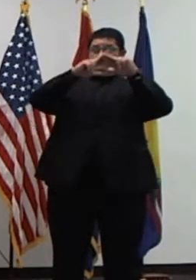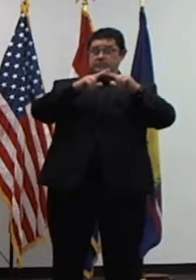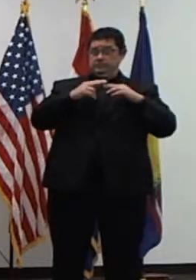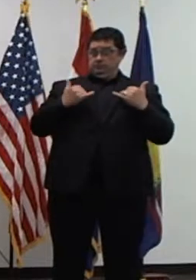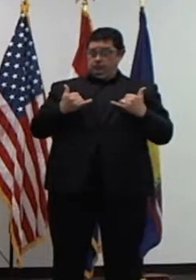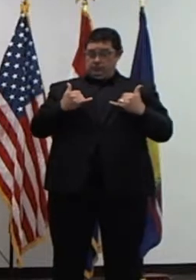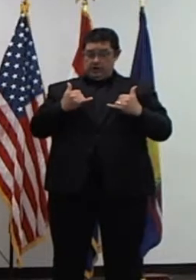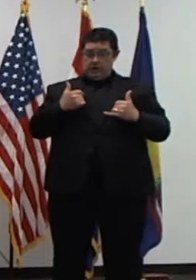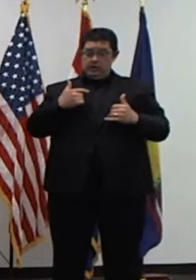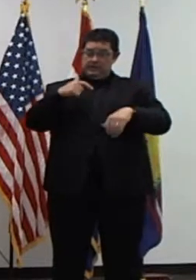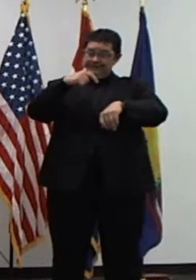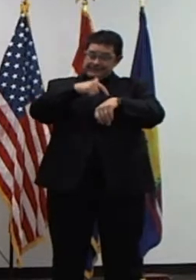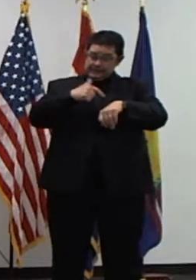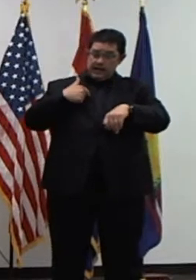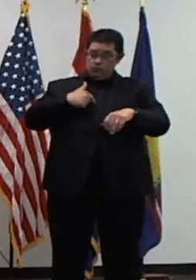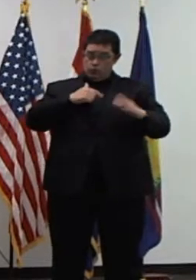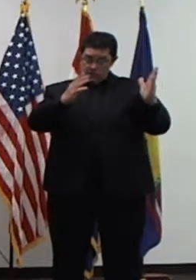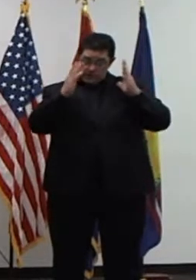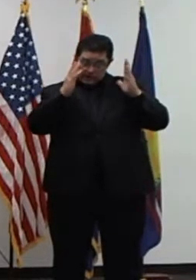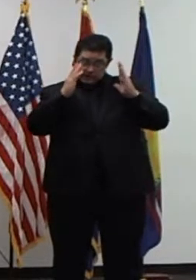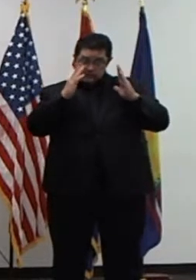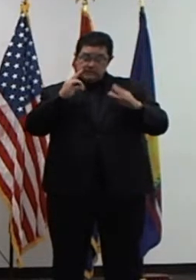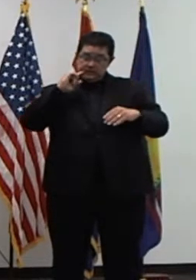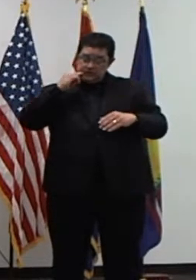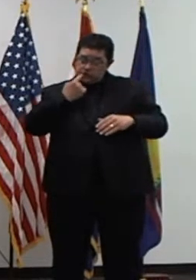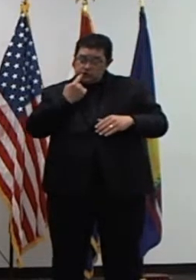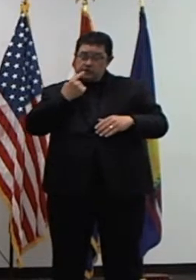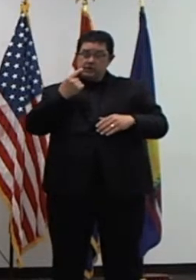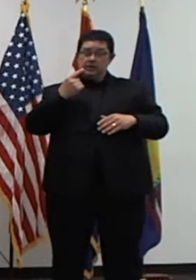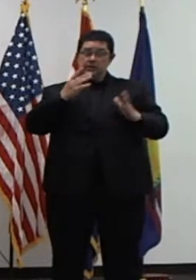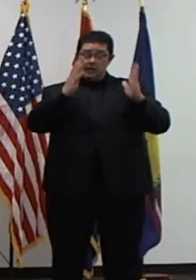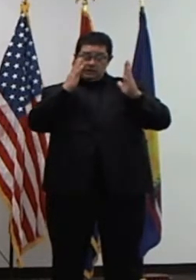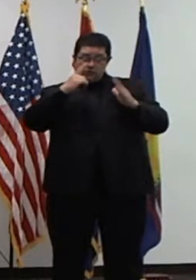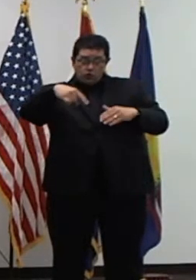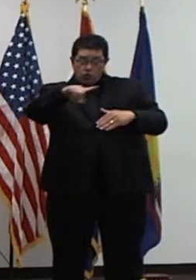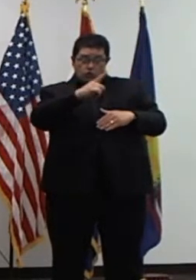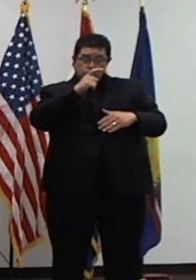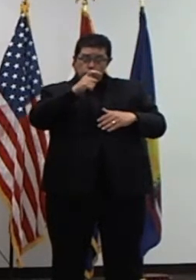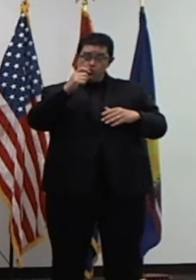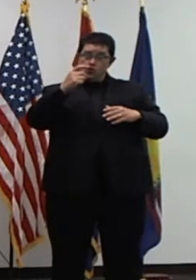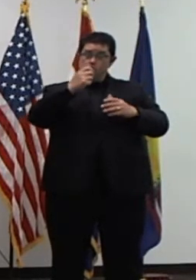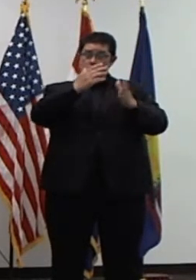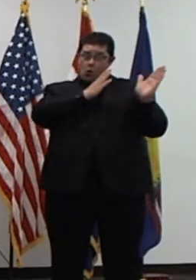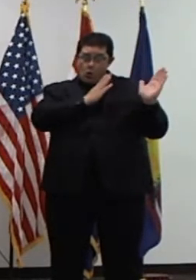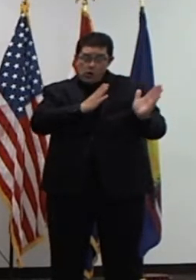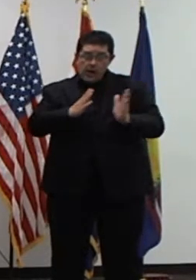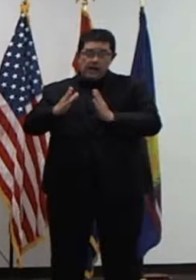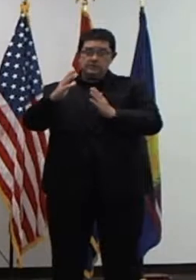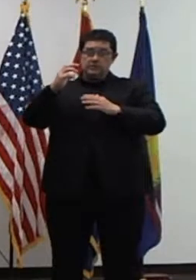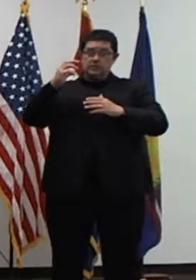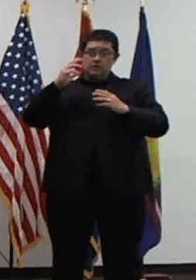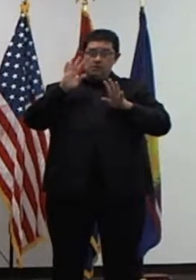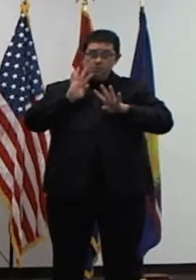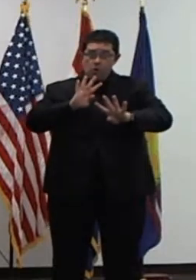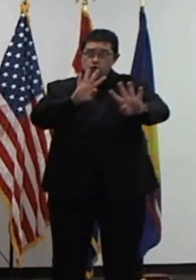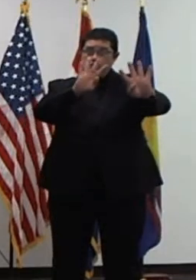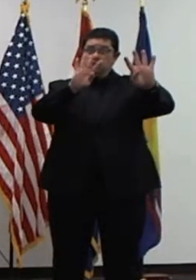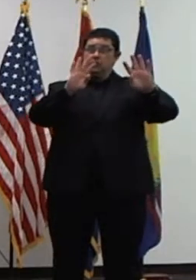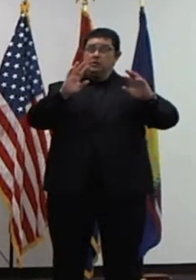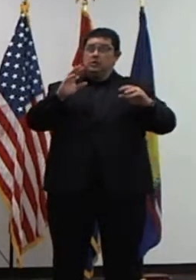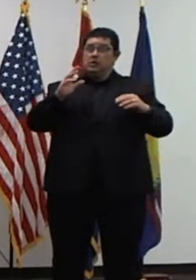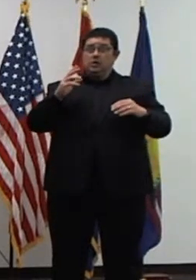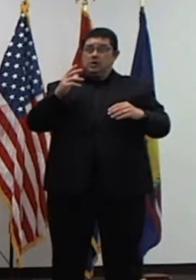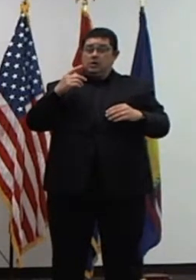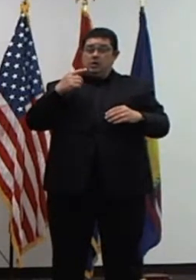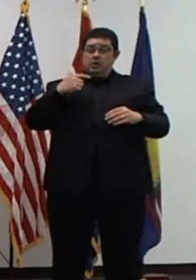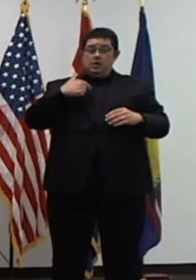this seriously. It's time we listen to those who are marching, who are organizing, and it's really time that we take a deep look